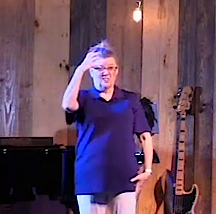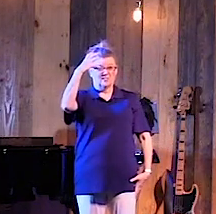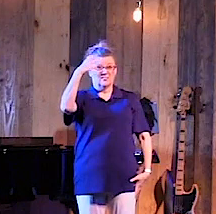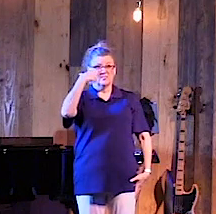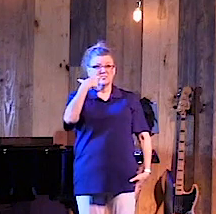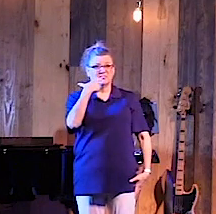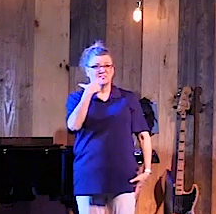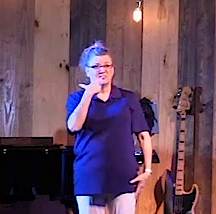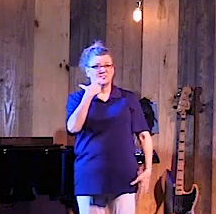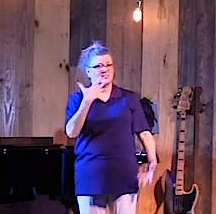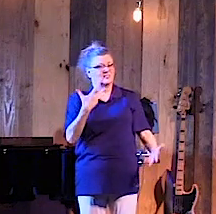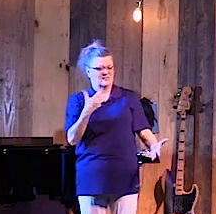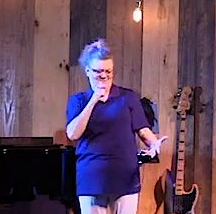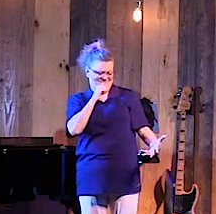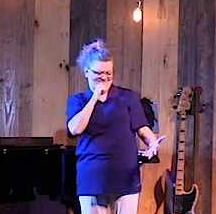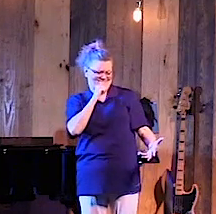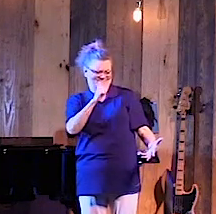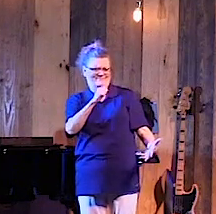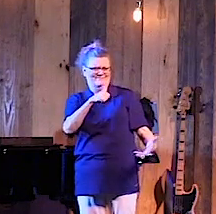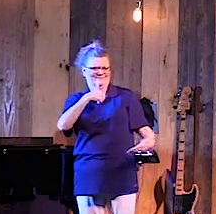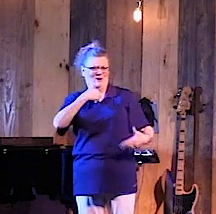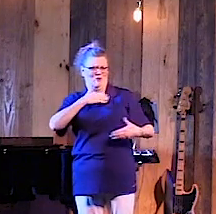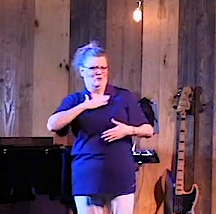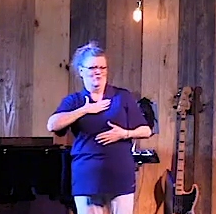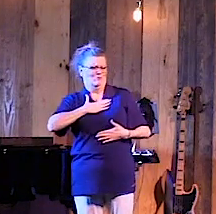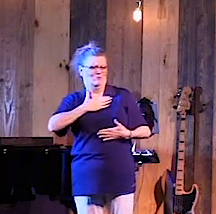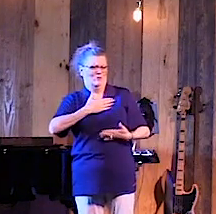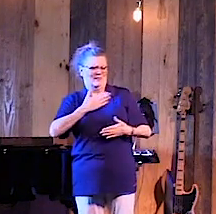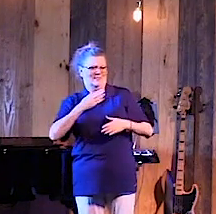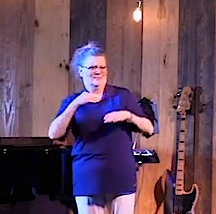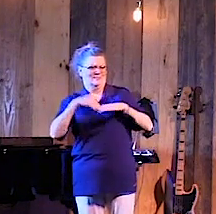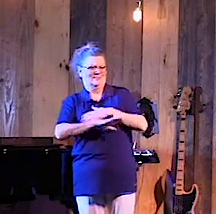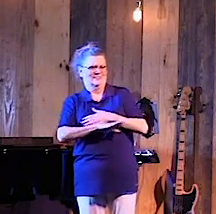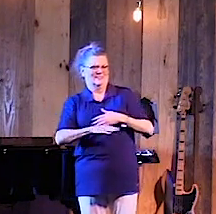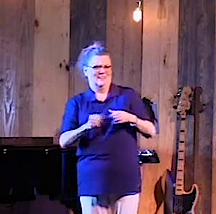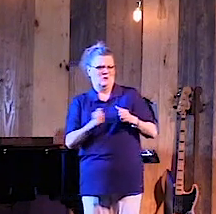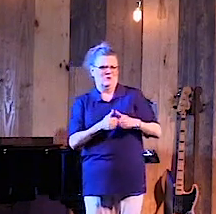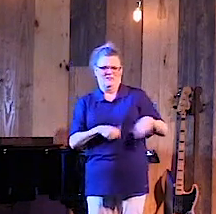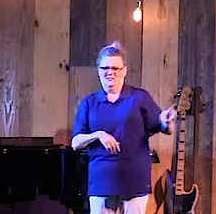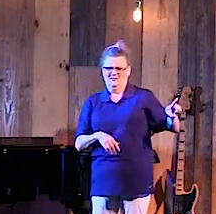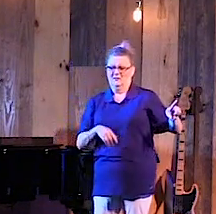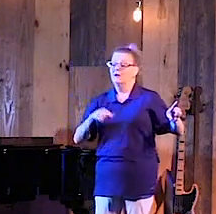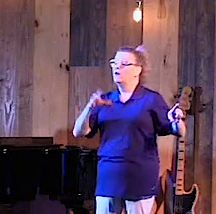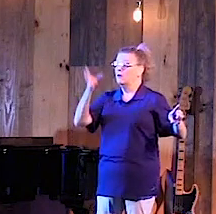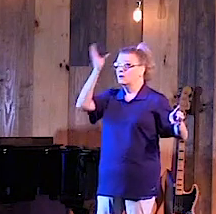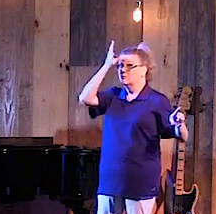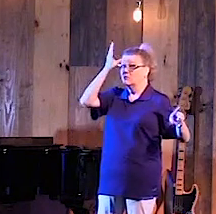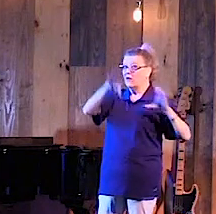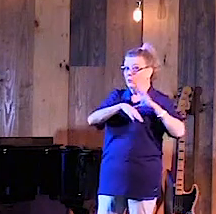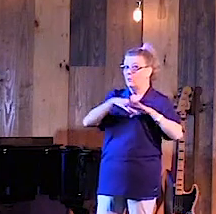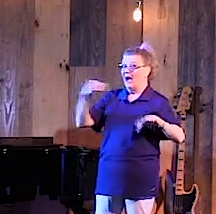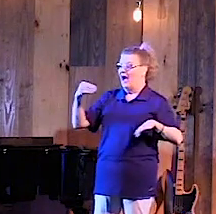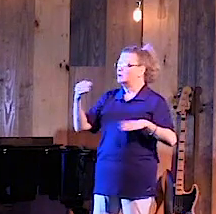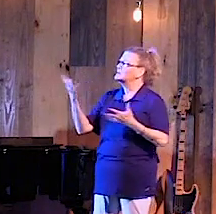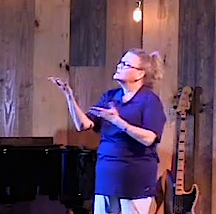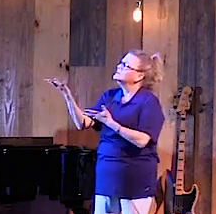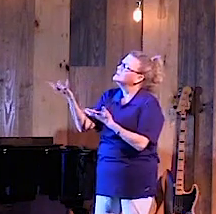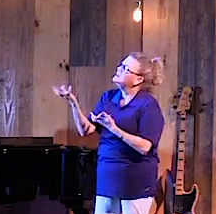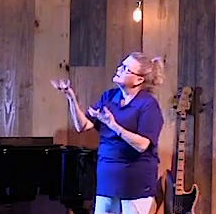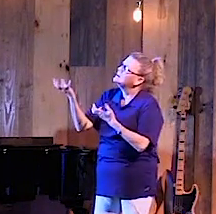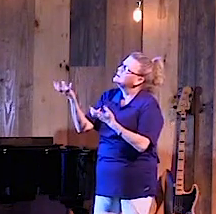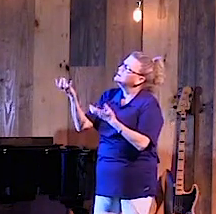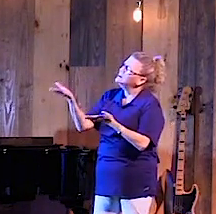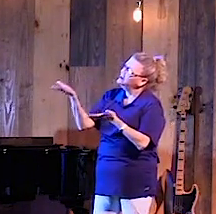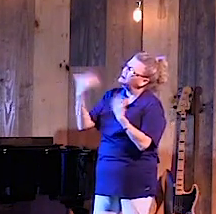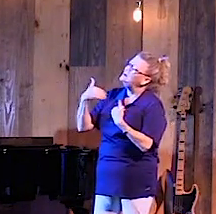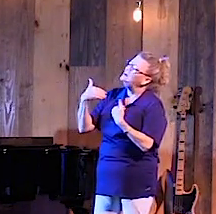was not willing to go in. And his father came out and began pleading with him. But he